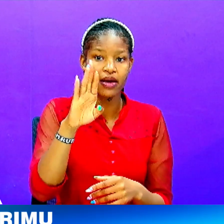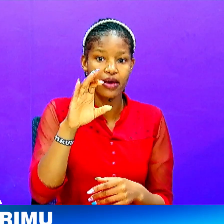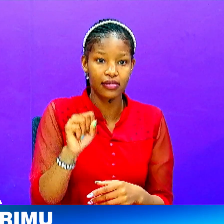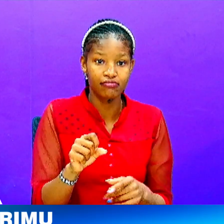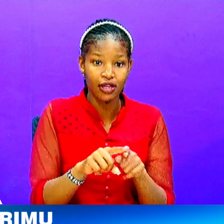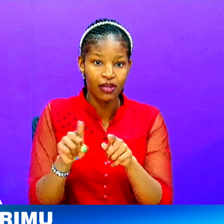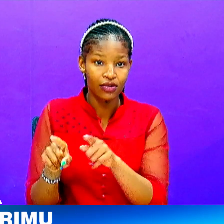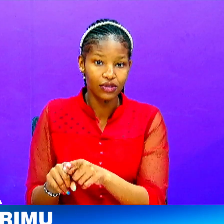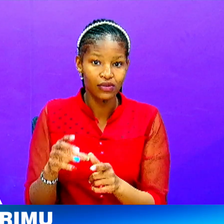signage,